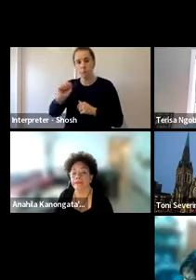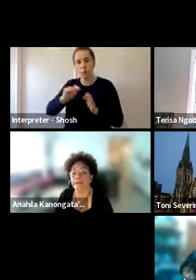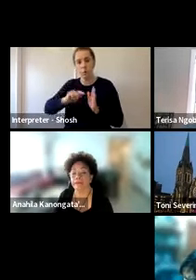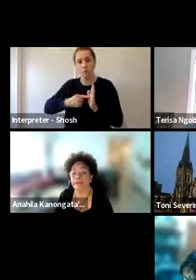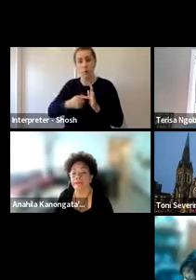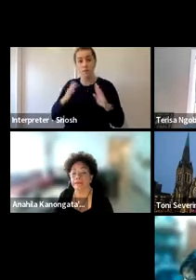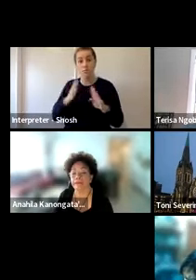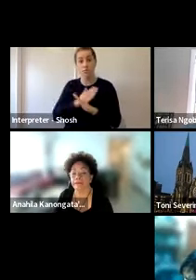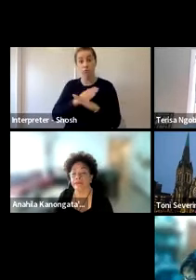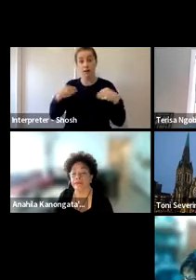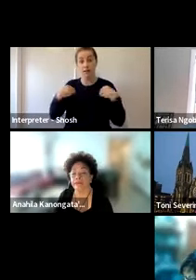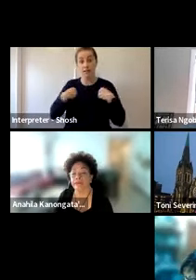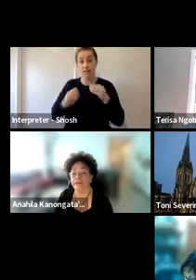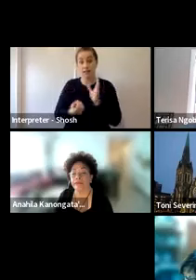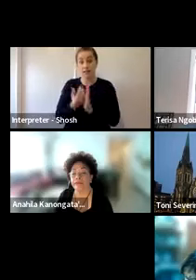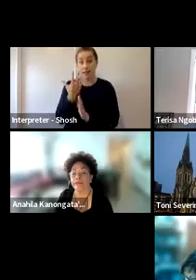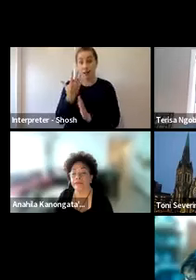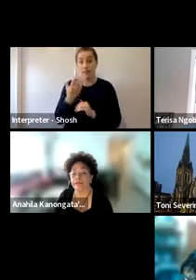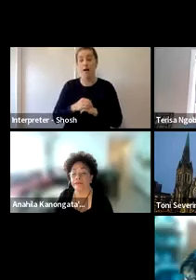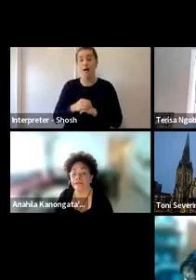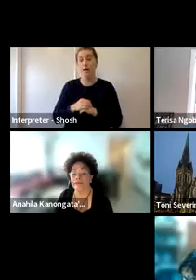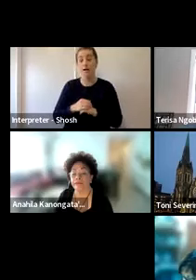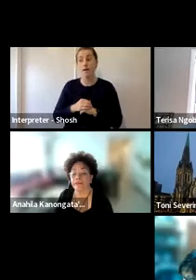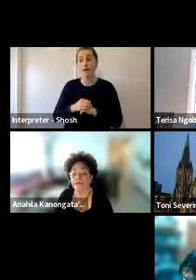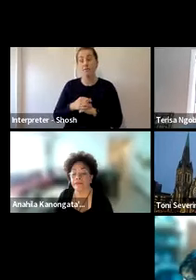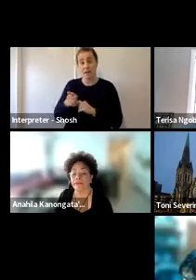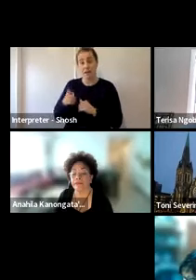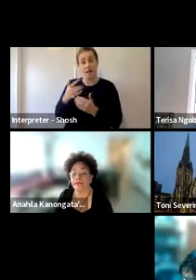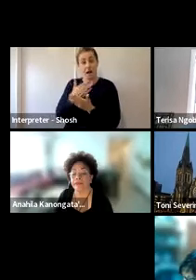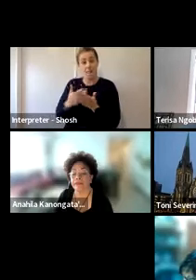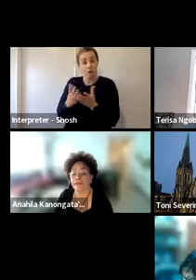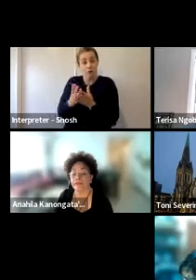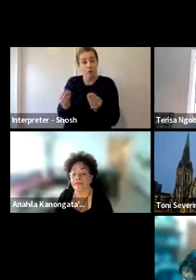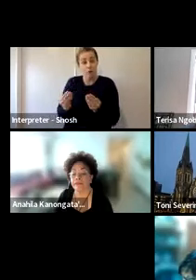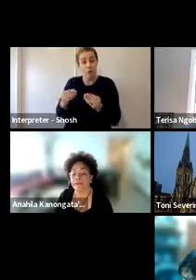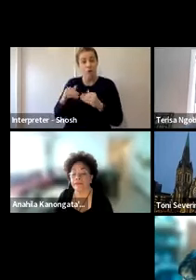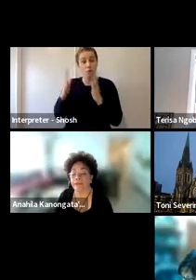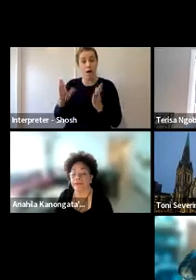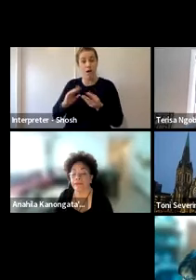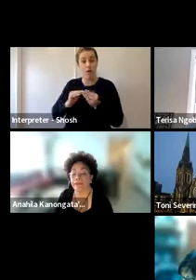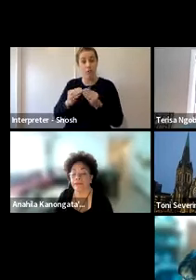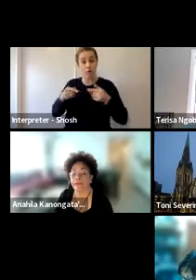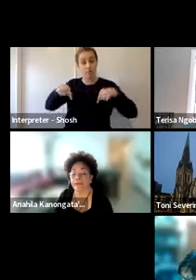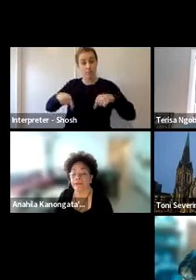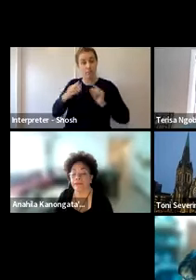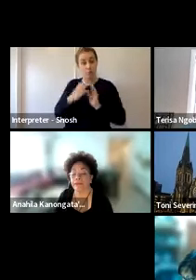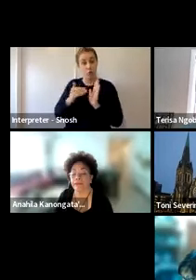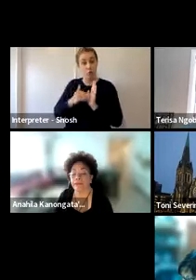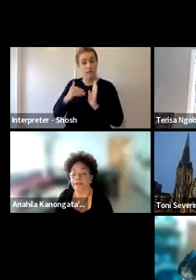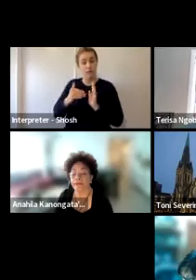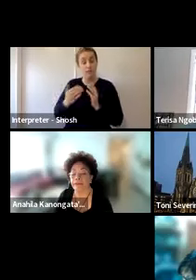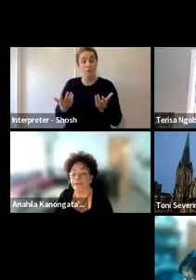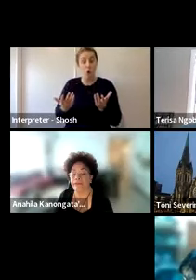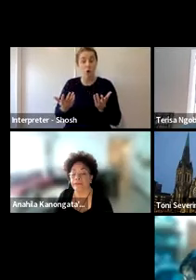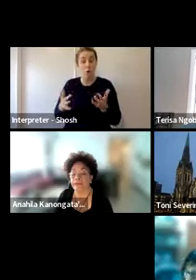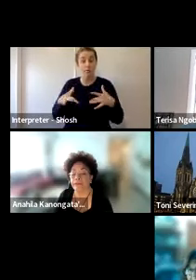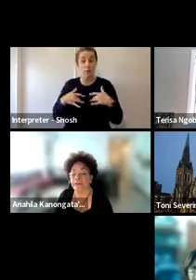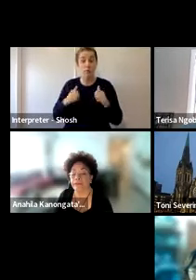Private developers are part of the solution of housing in this country. So, it seems to be a